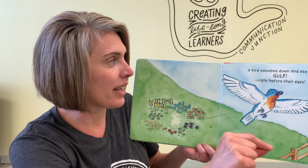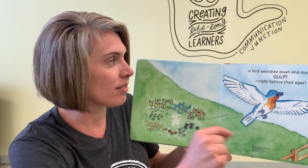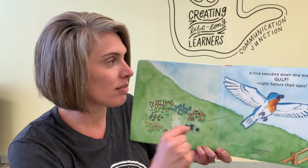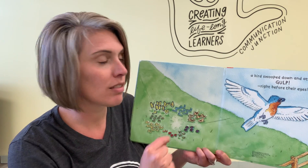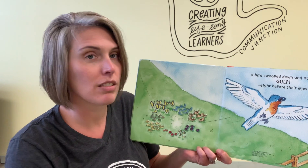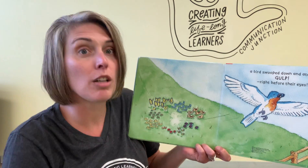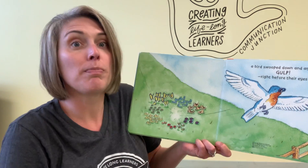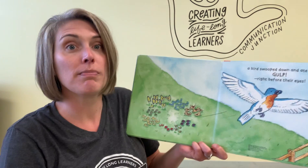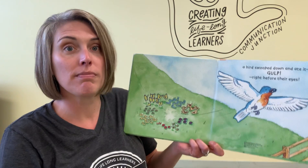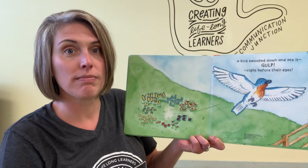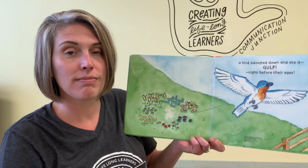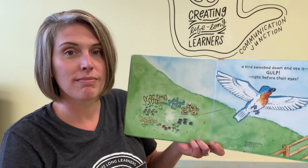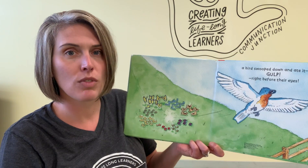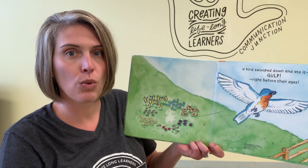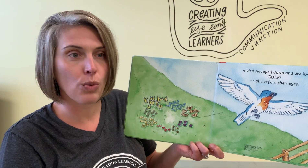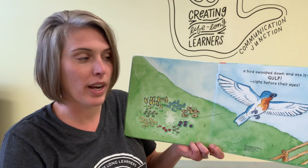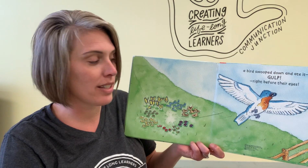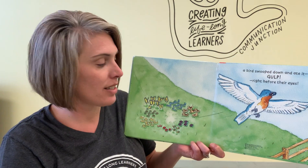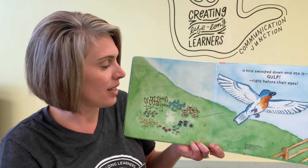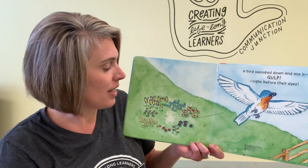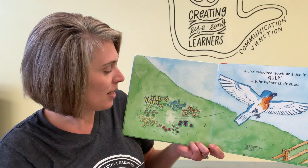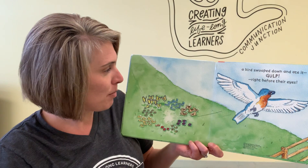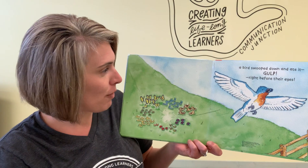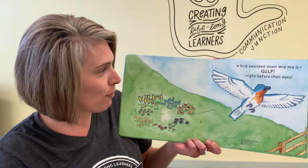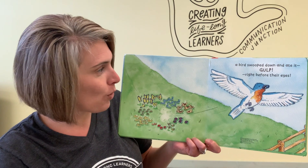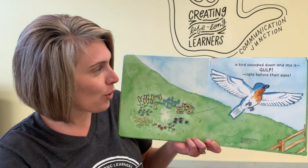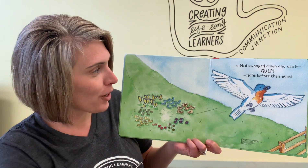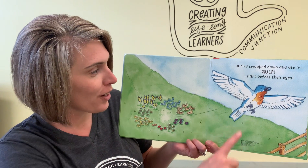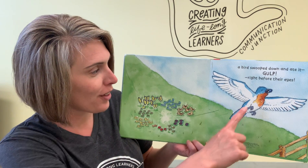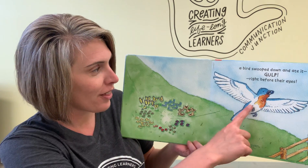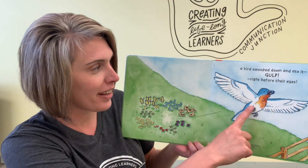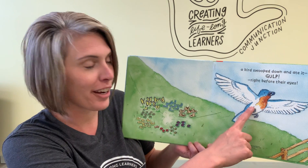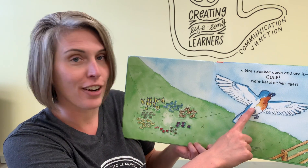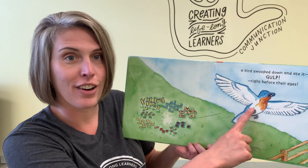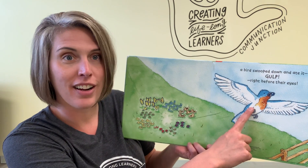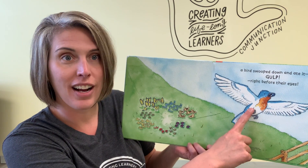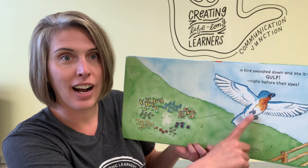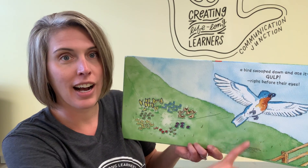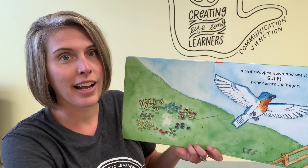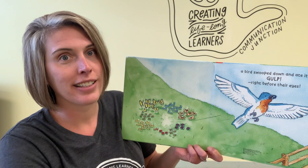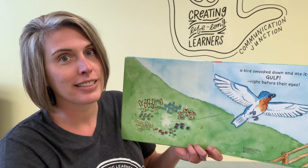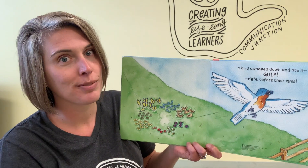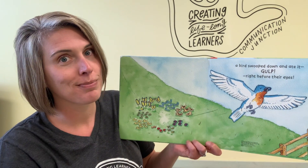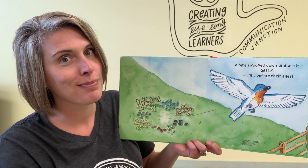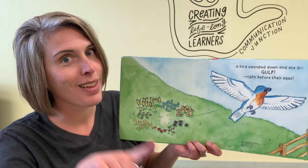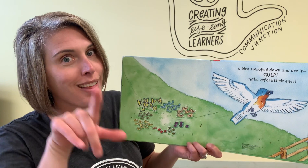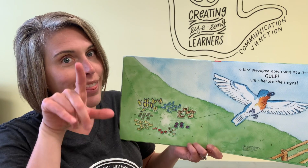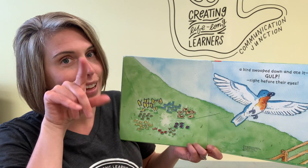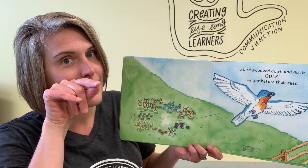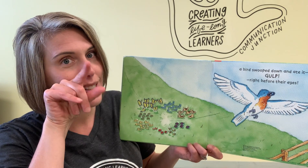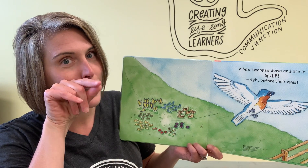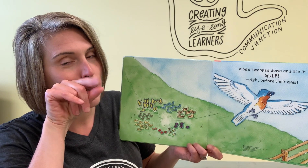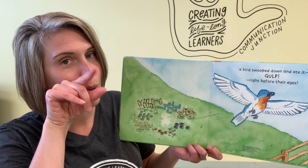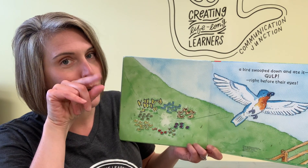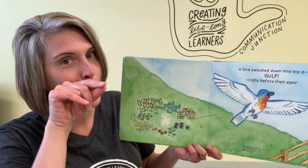it, whoop, right before their eyes. That silly bird.